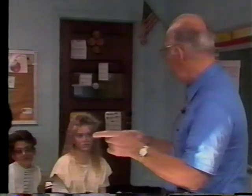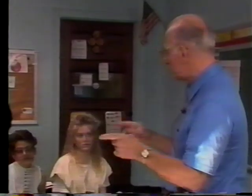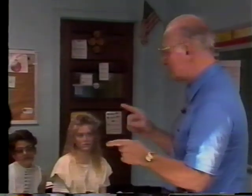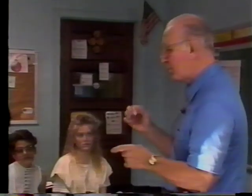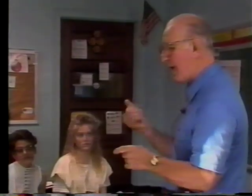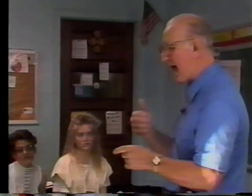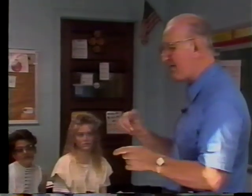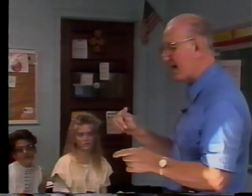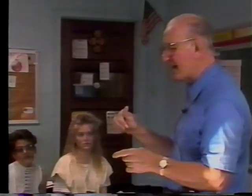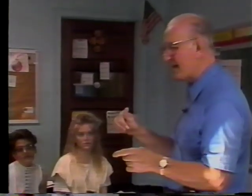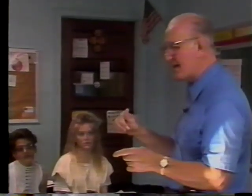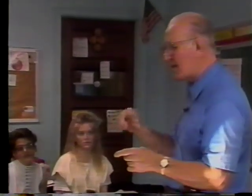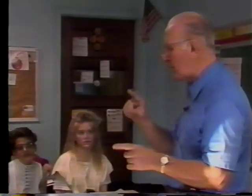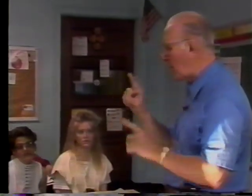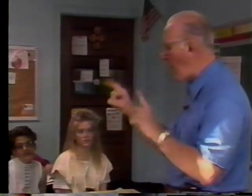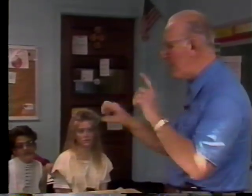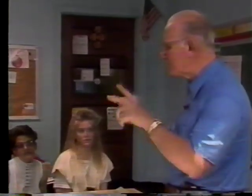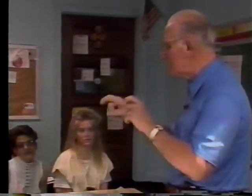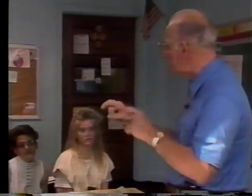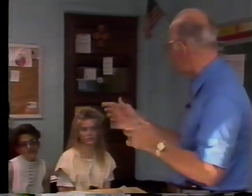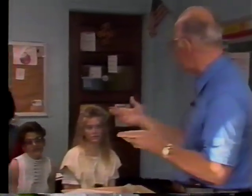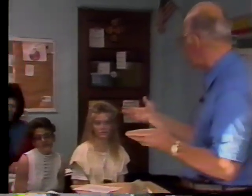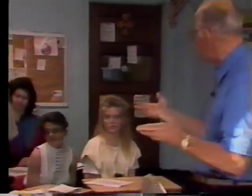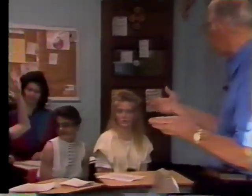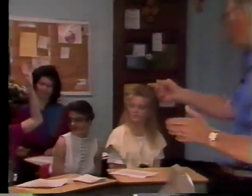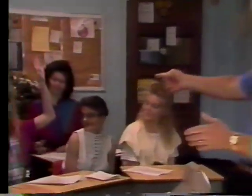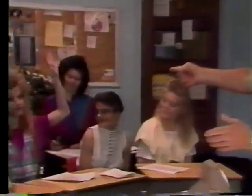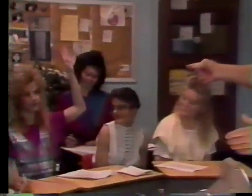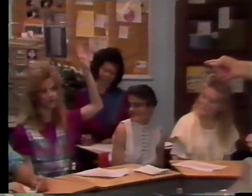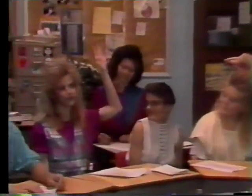Do you have any questions? You.